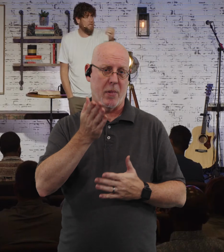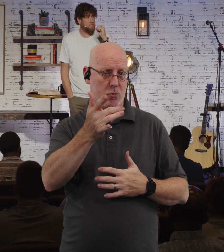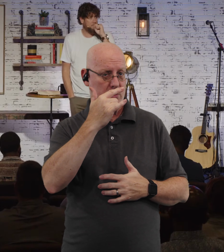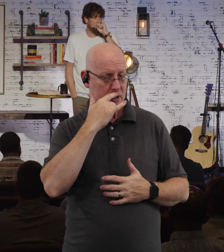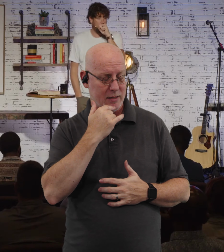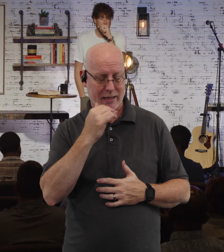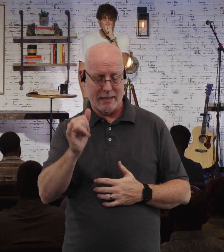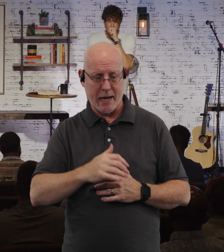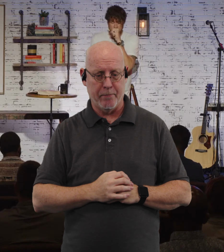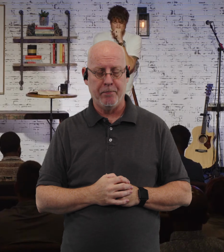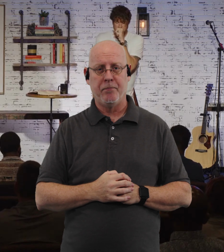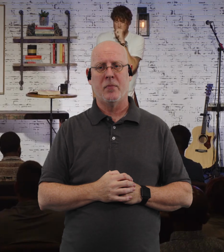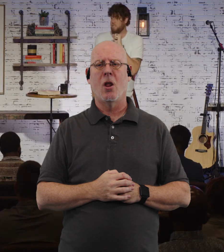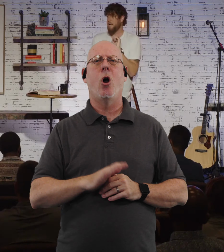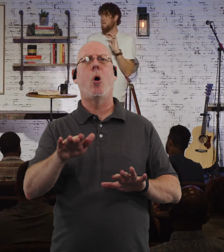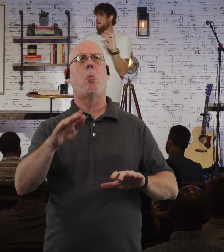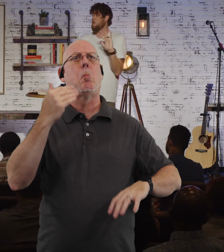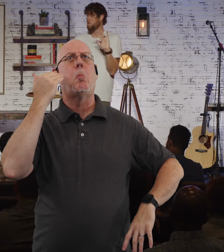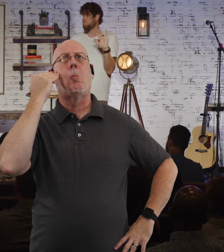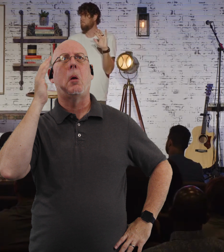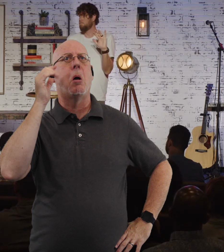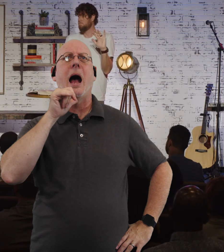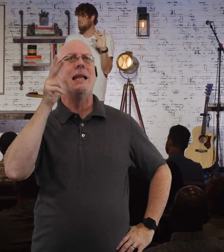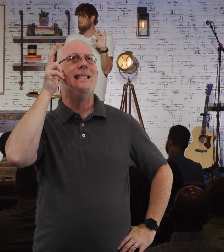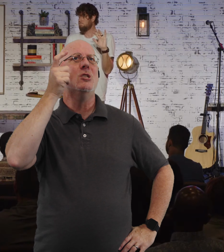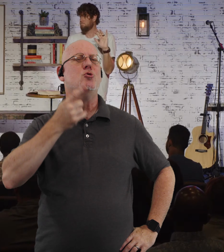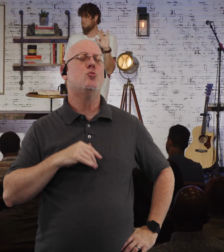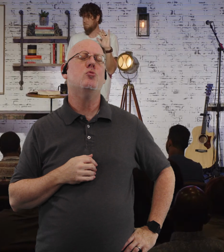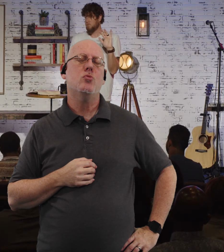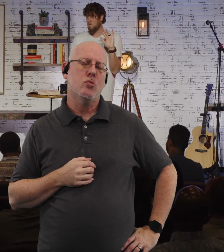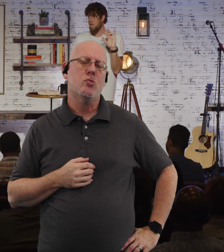maybe your kid says this as well, oh, Daddy, I didn't hear you.